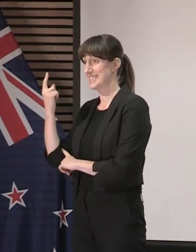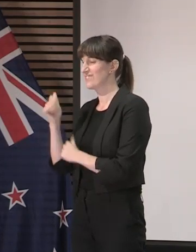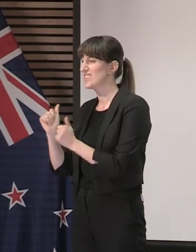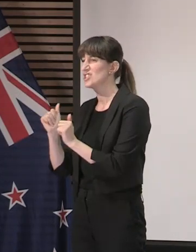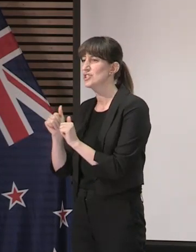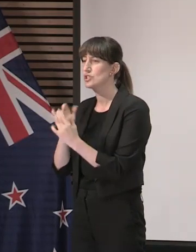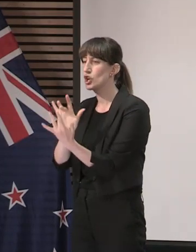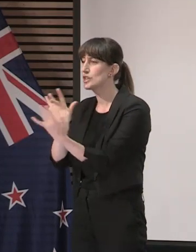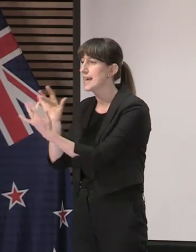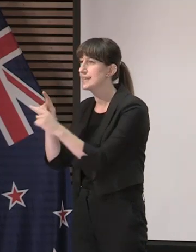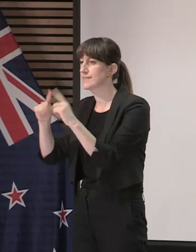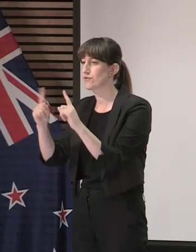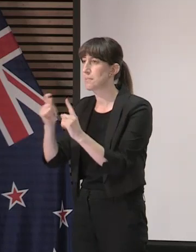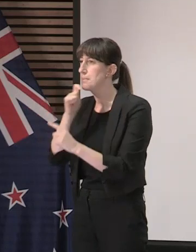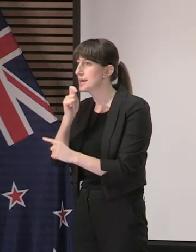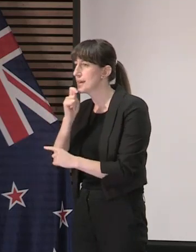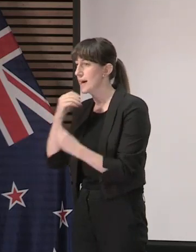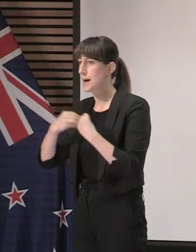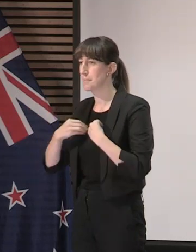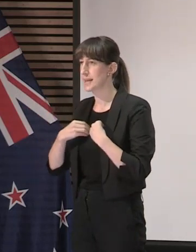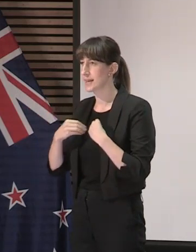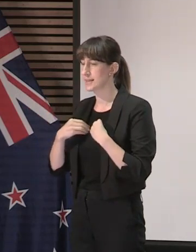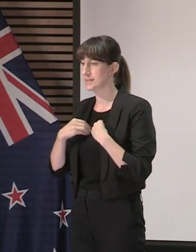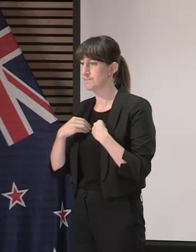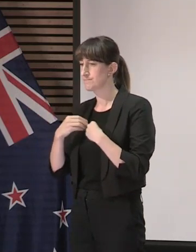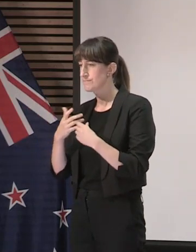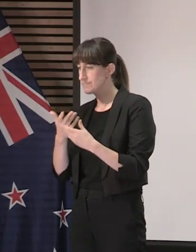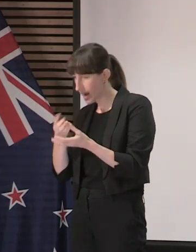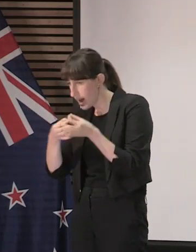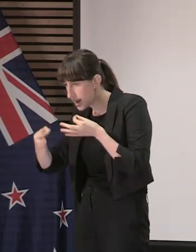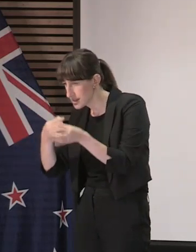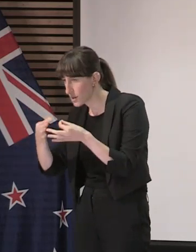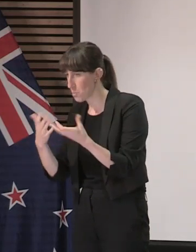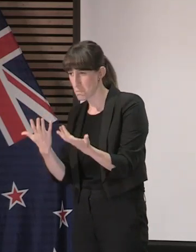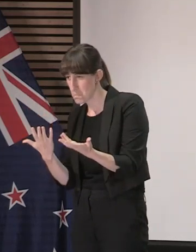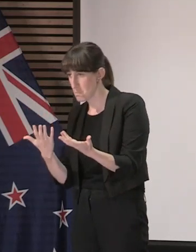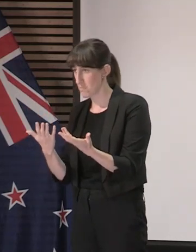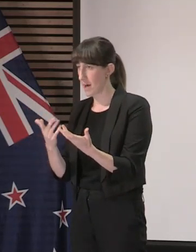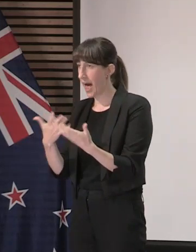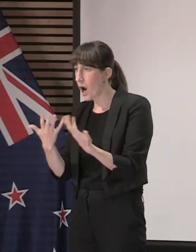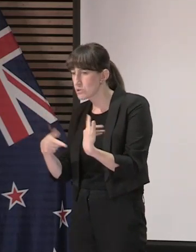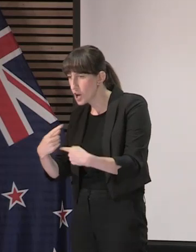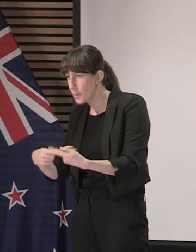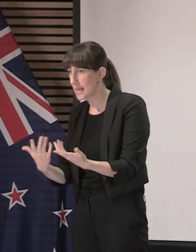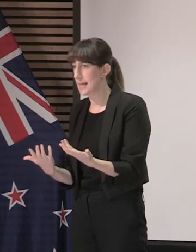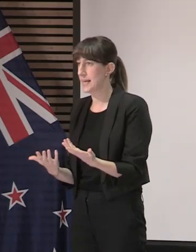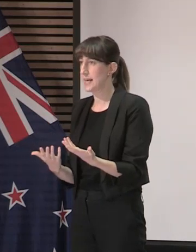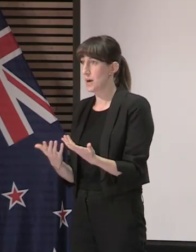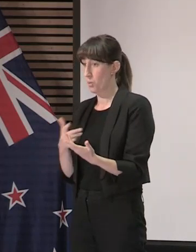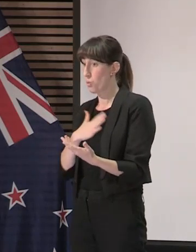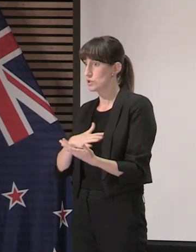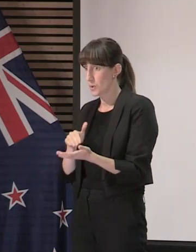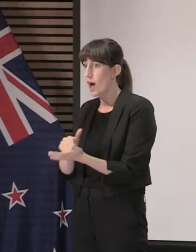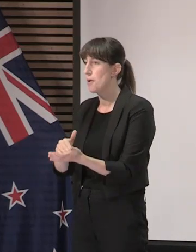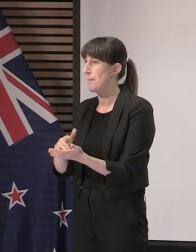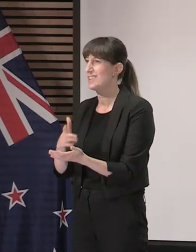outlets to discuss with them their relative position to make sure that we're not doing anything too late to be able to play a role